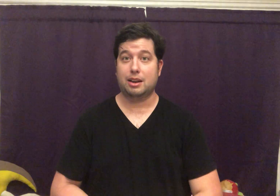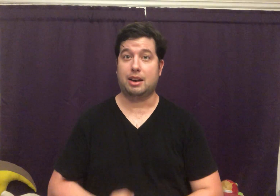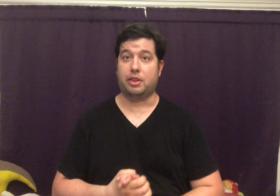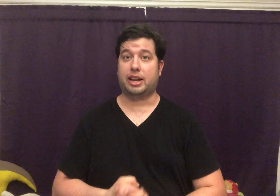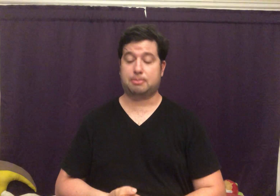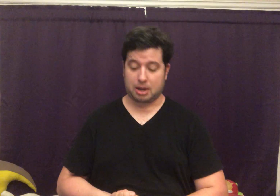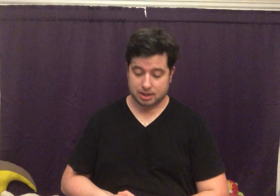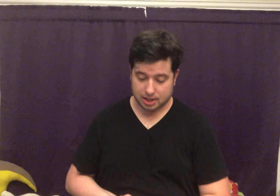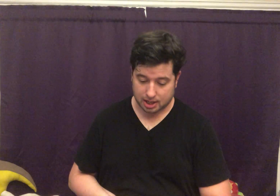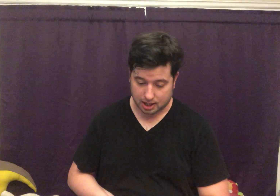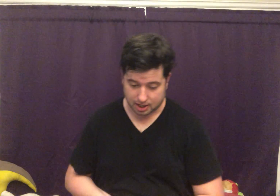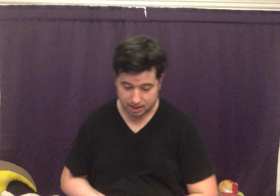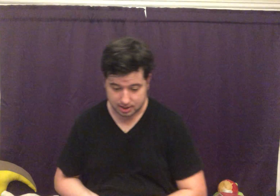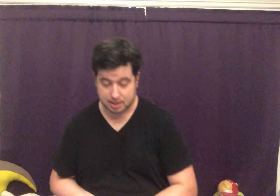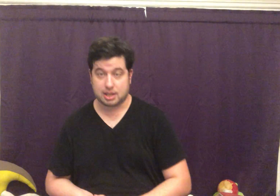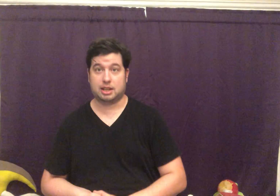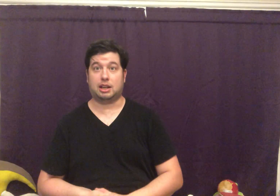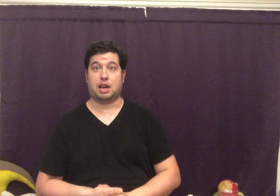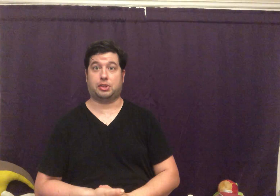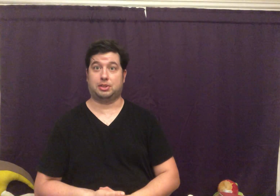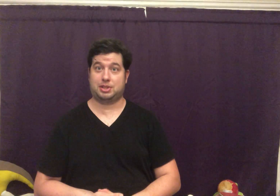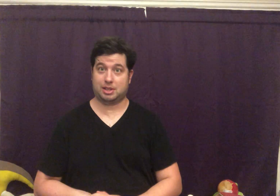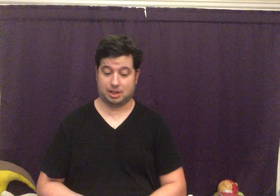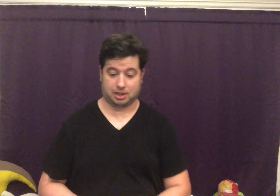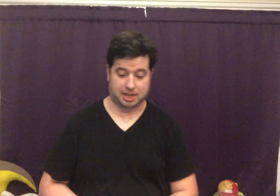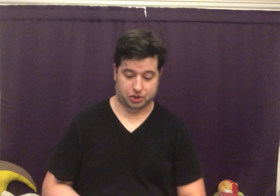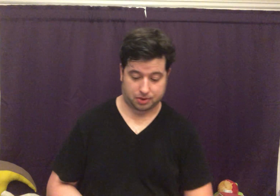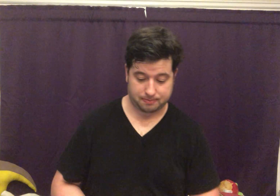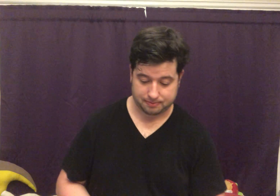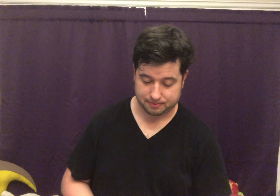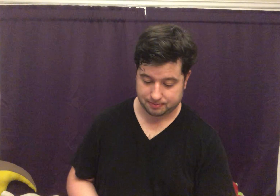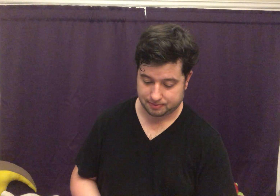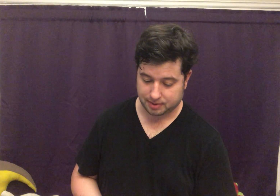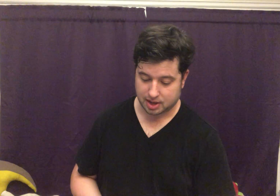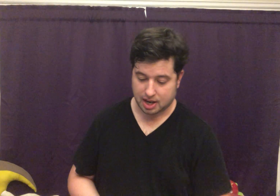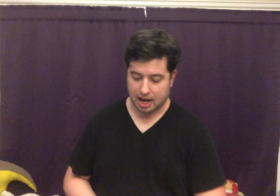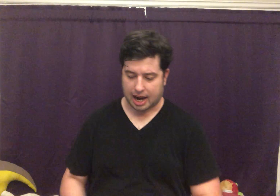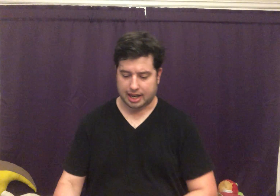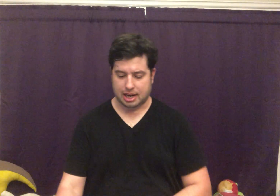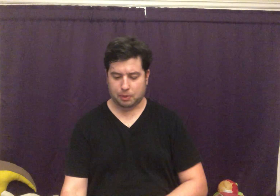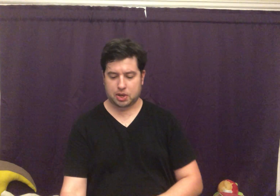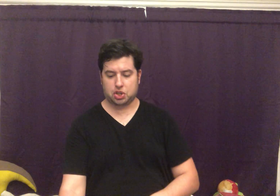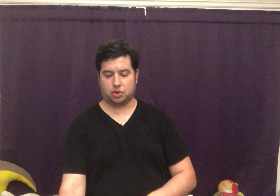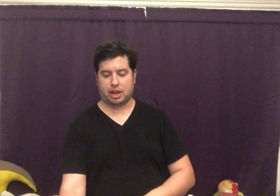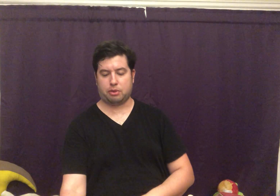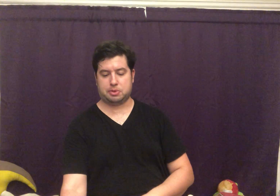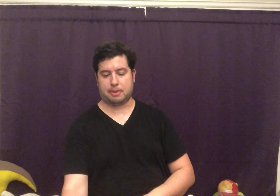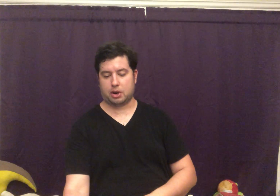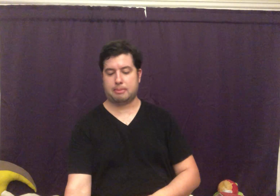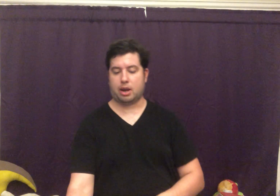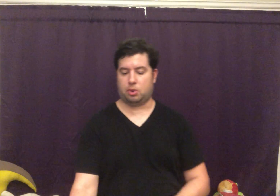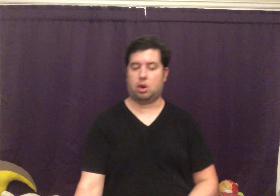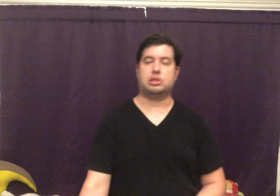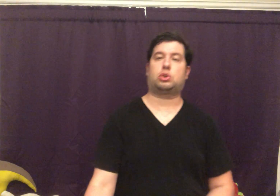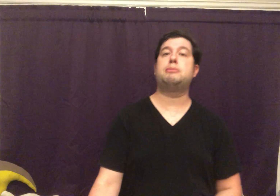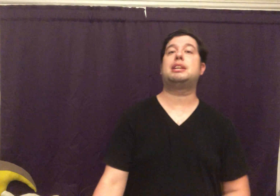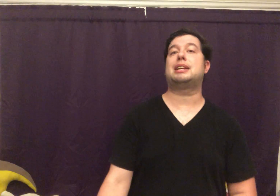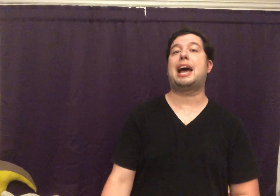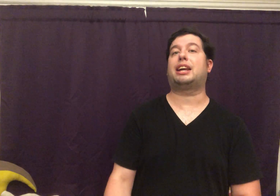Now the next part is Gothel's little section. I never wanted children, life was better on my own, all the screaming and nagging